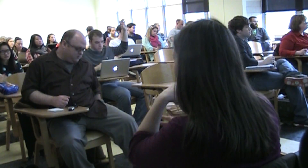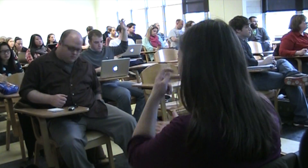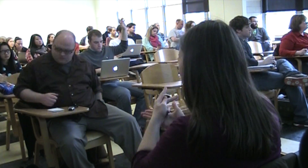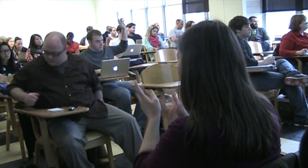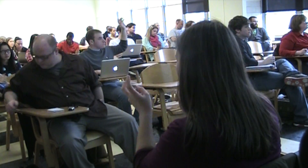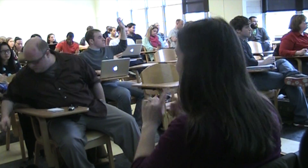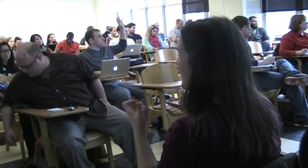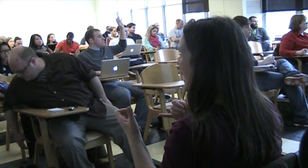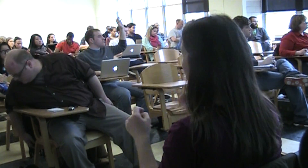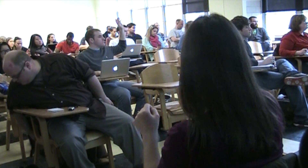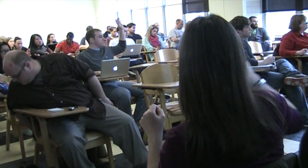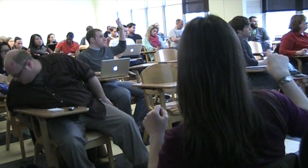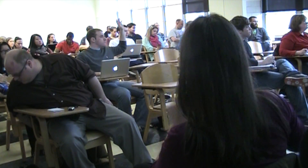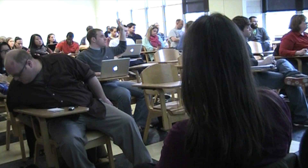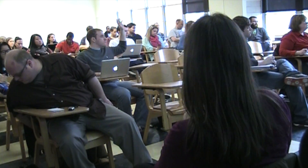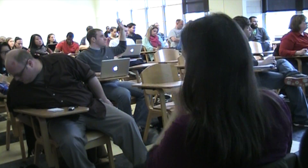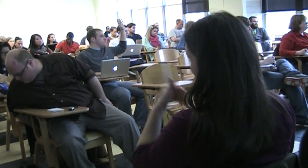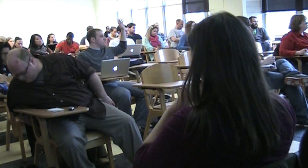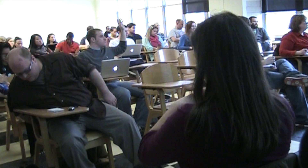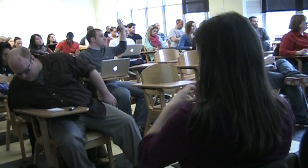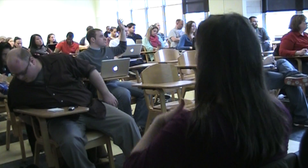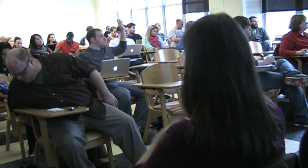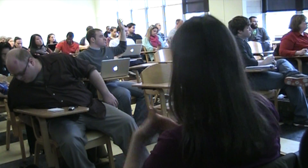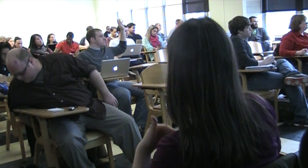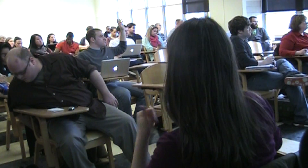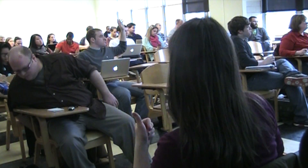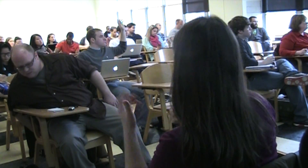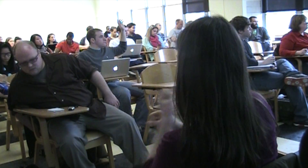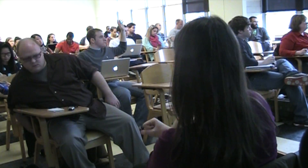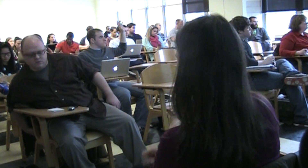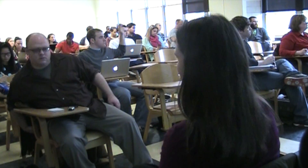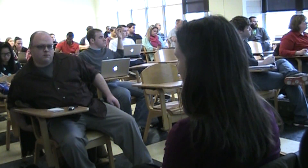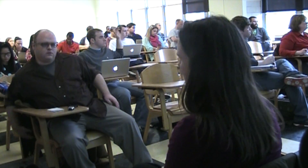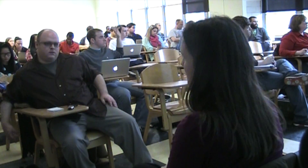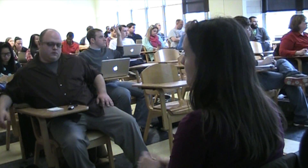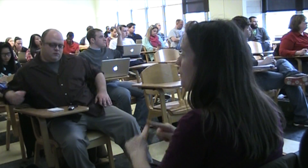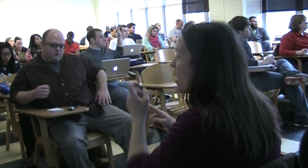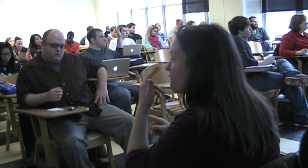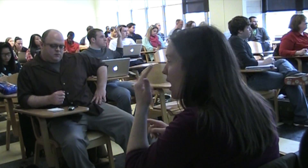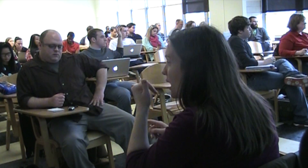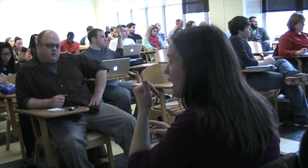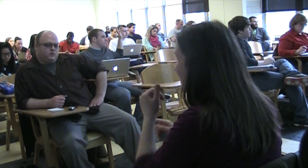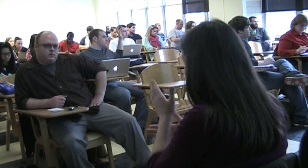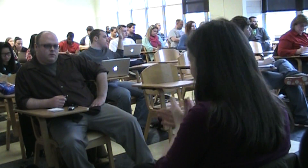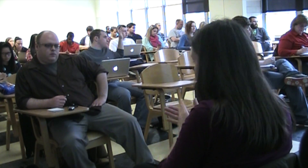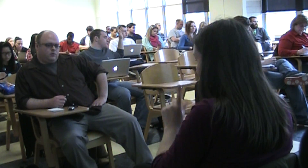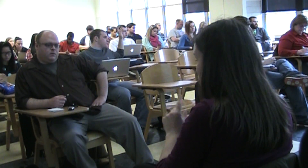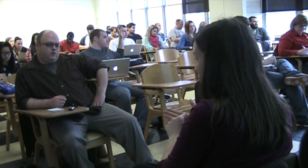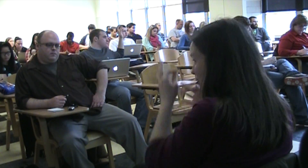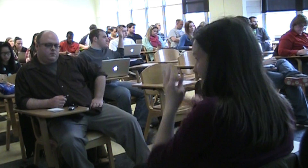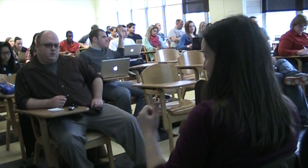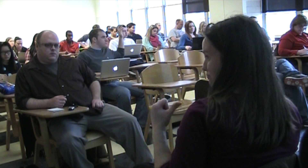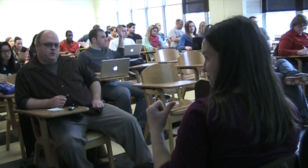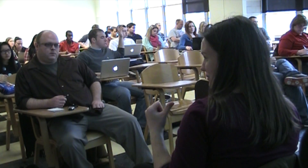the classroom and explain a bit about how that works and ask them to make sure any media is captioned and things like that, and provide them resources for how